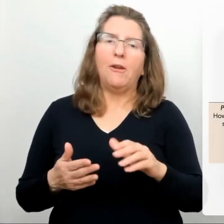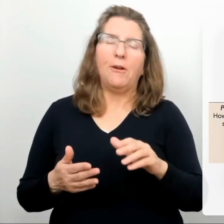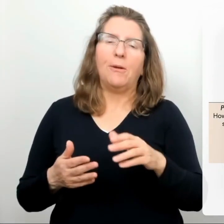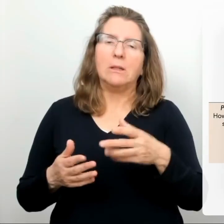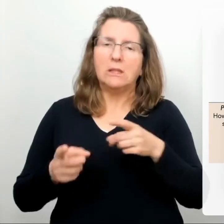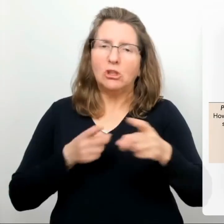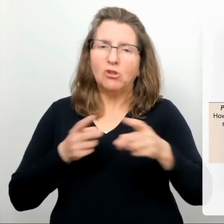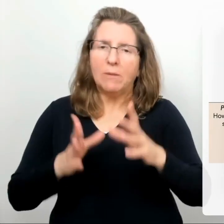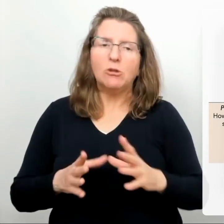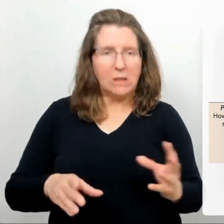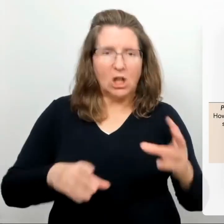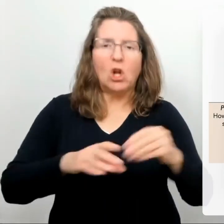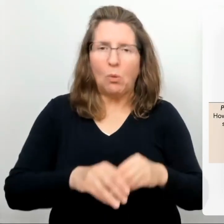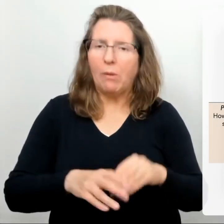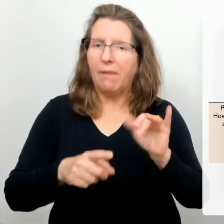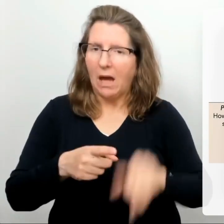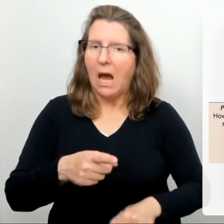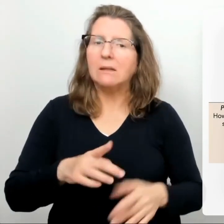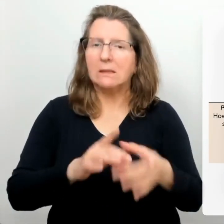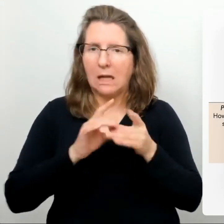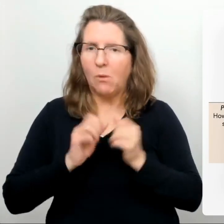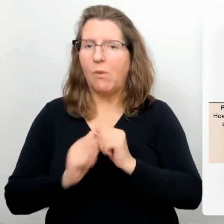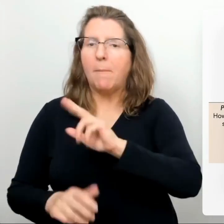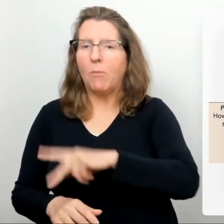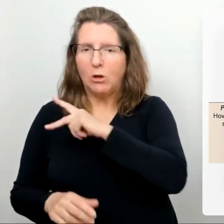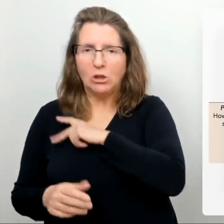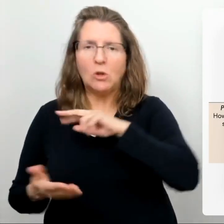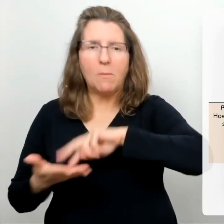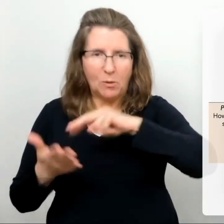So the supports discussed earlier under personal purpose are outlined here.